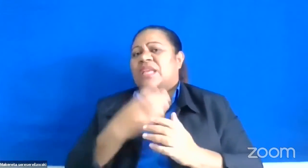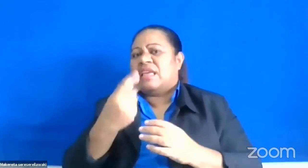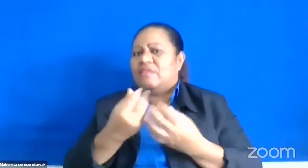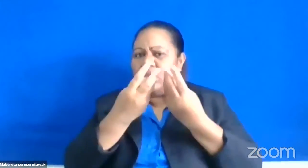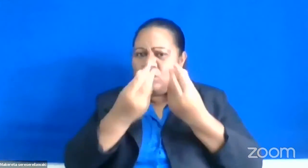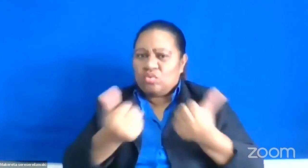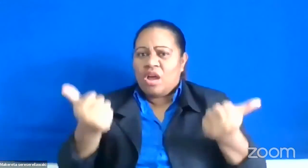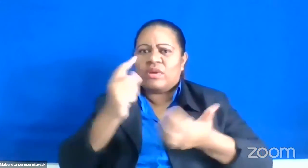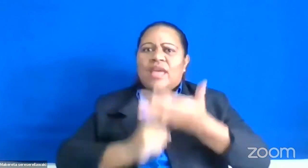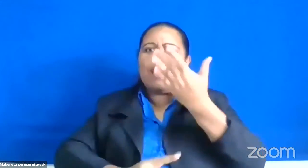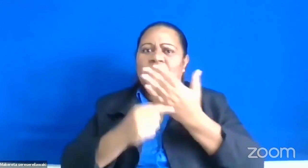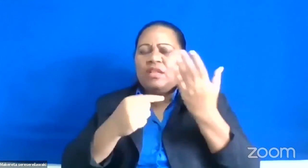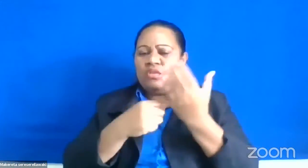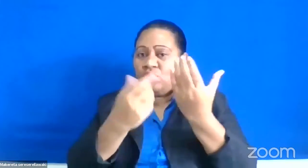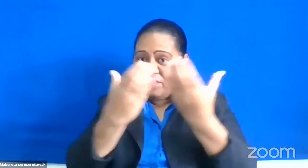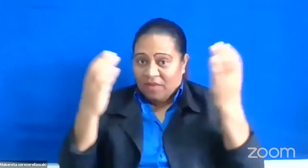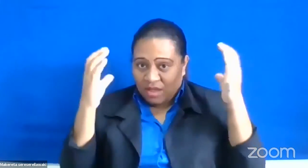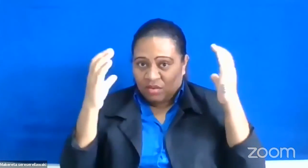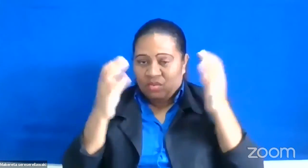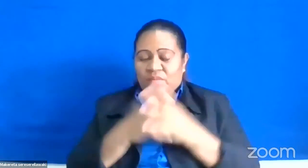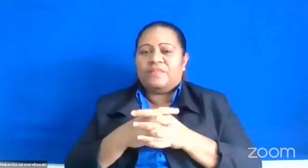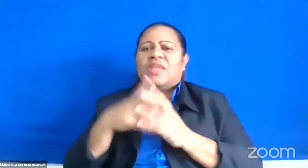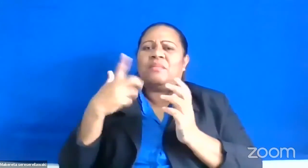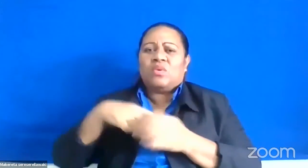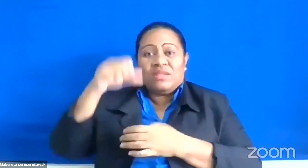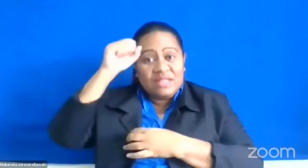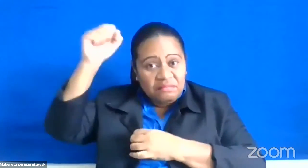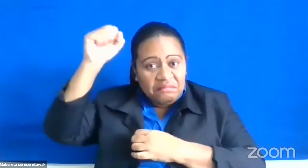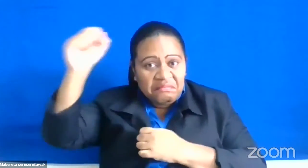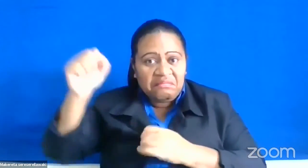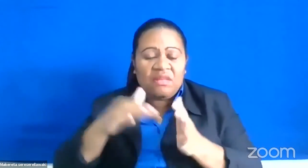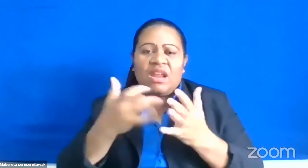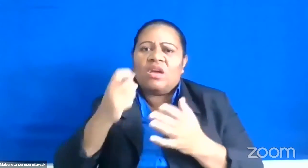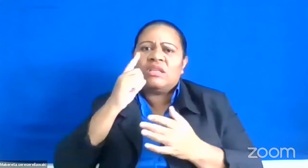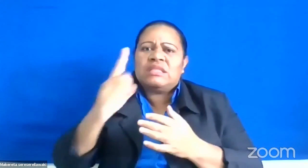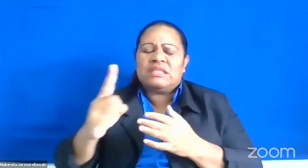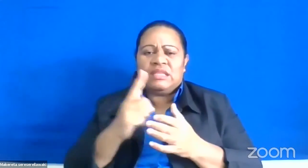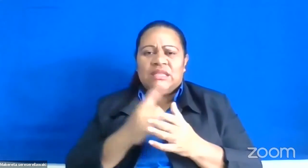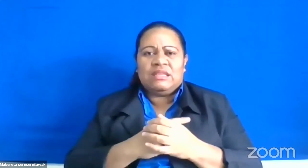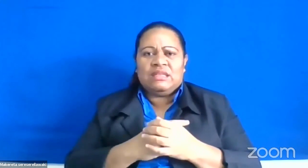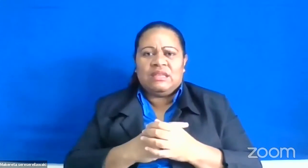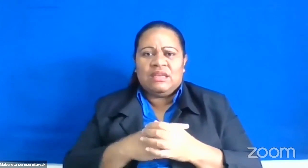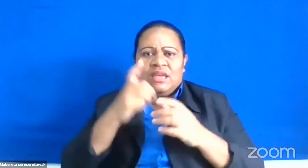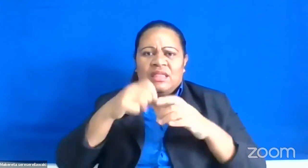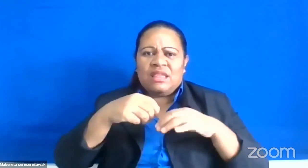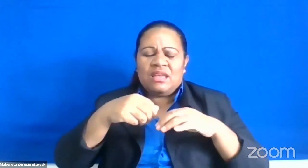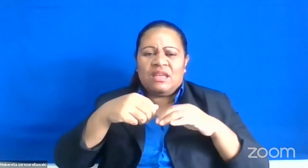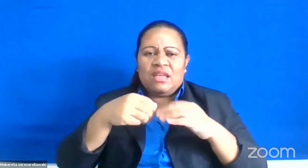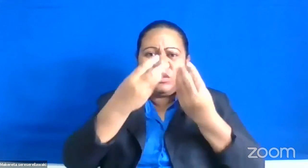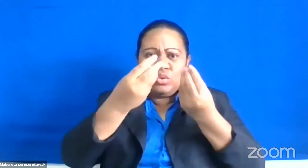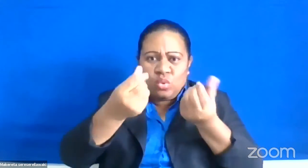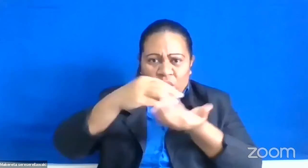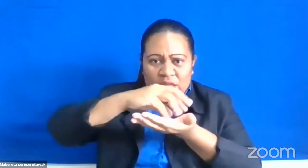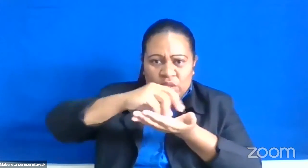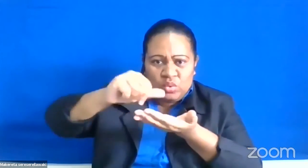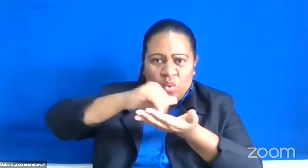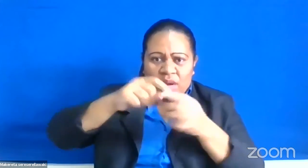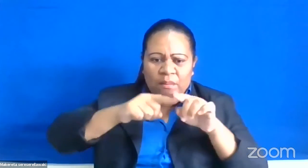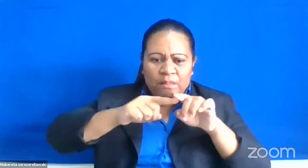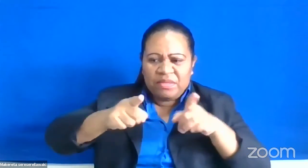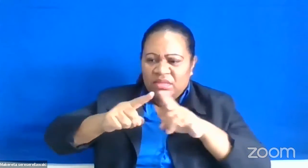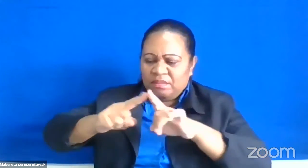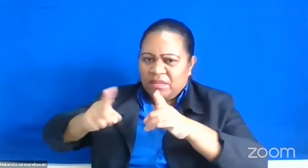but this was forecasted because the elders were able to see the cracks in the in the in the ground and the change